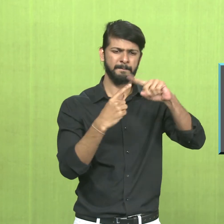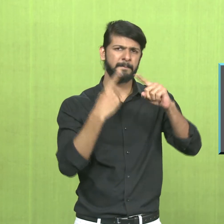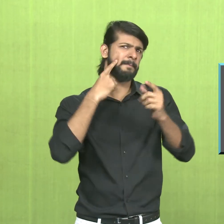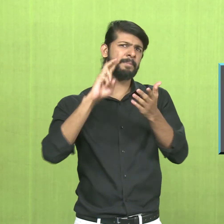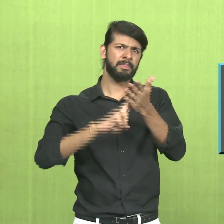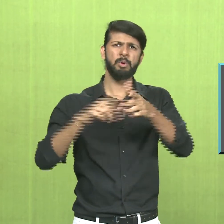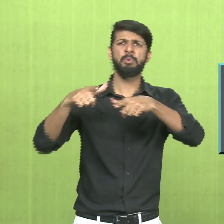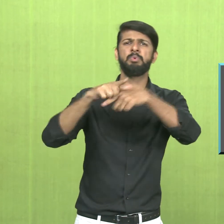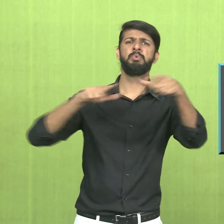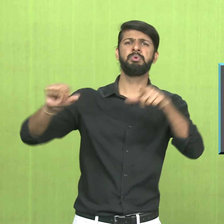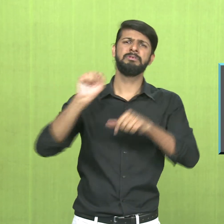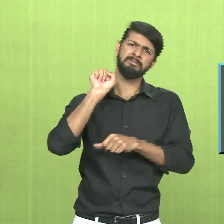Latin,